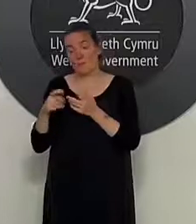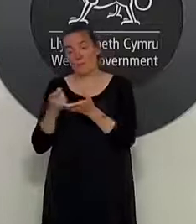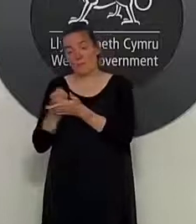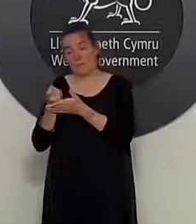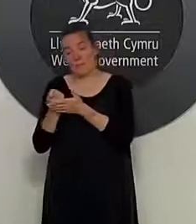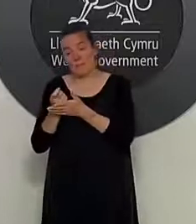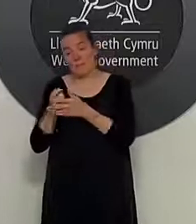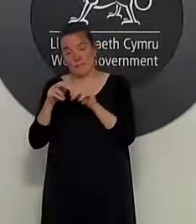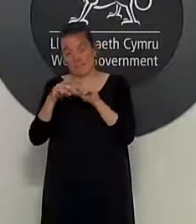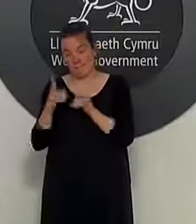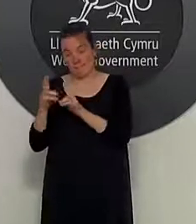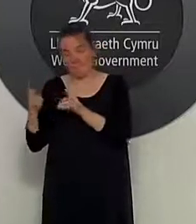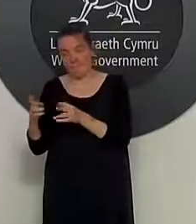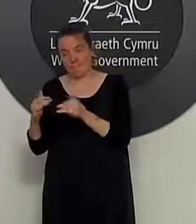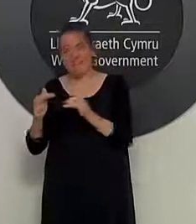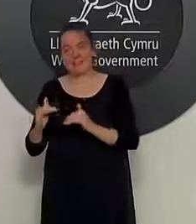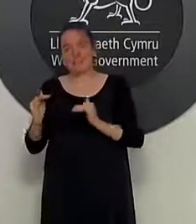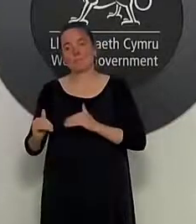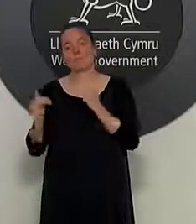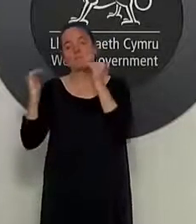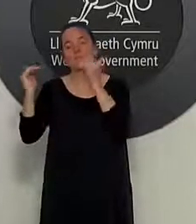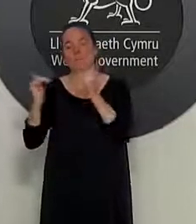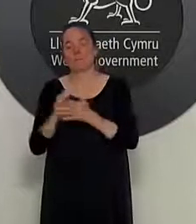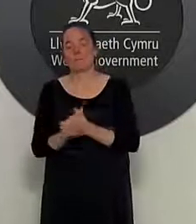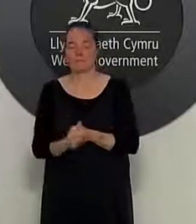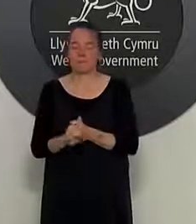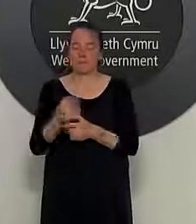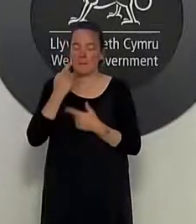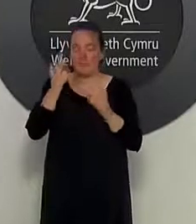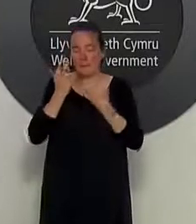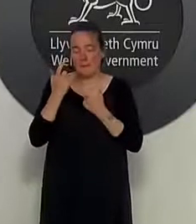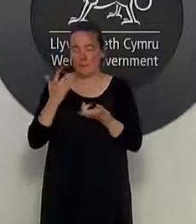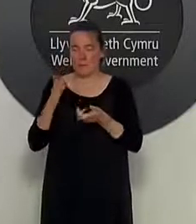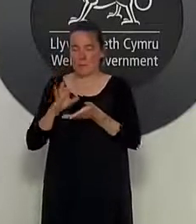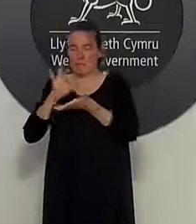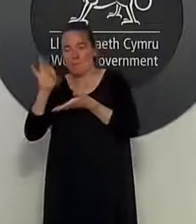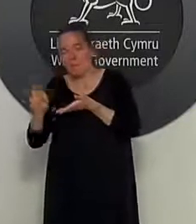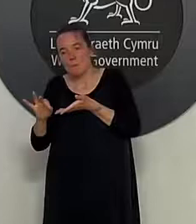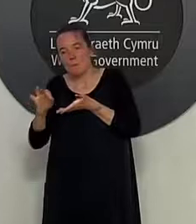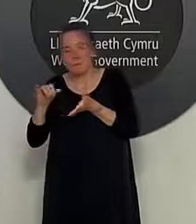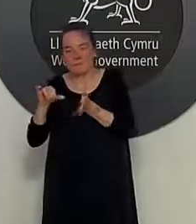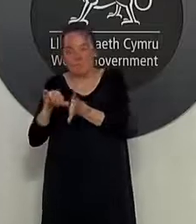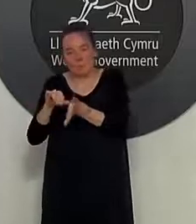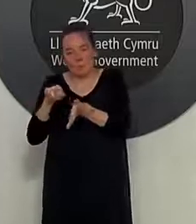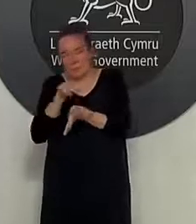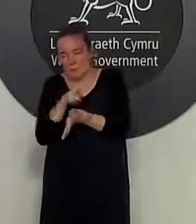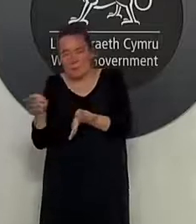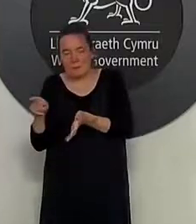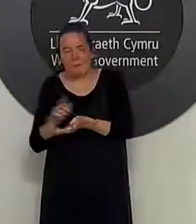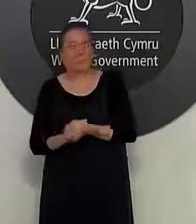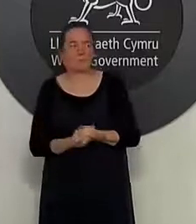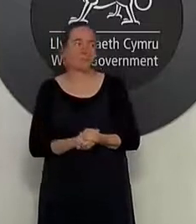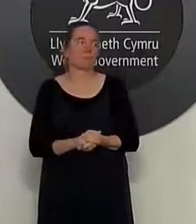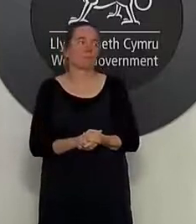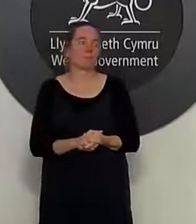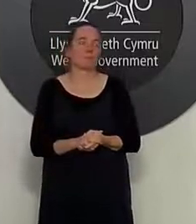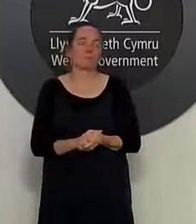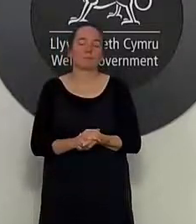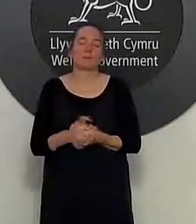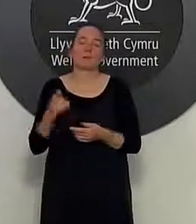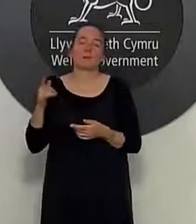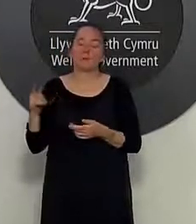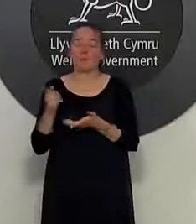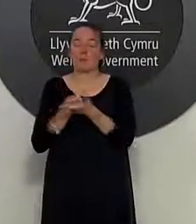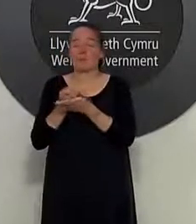standard and to address affordability issues there too. The implementation of the Renting Homes Wales